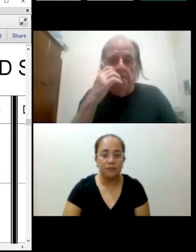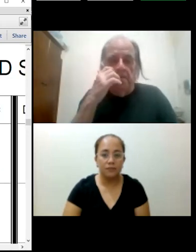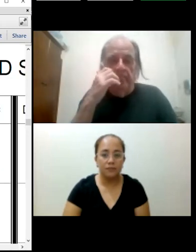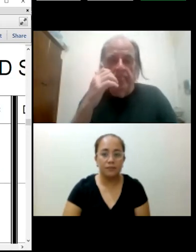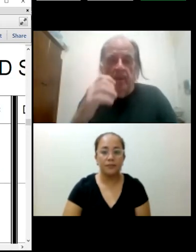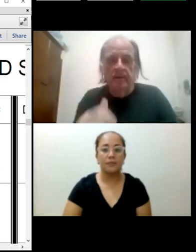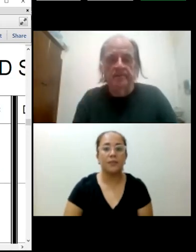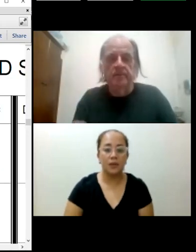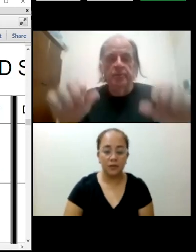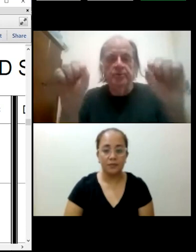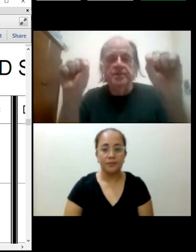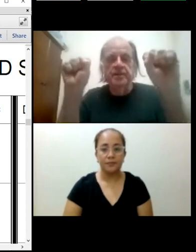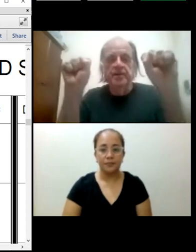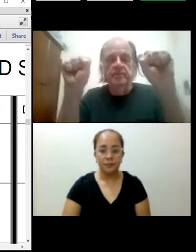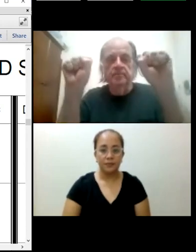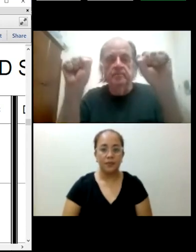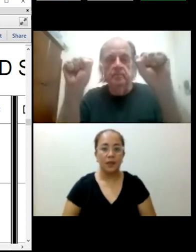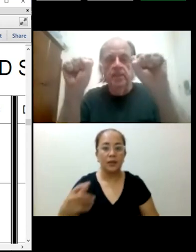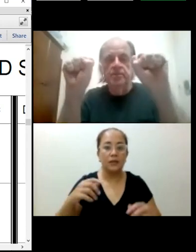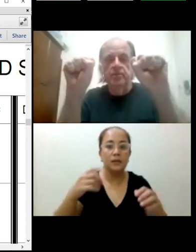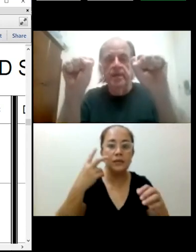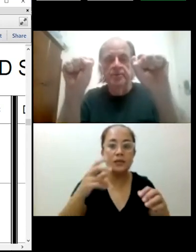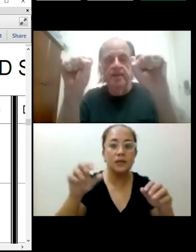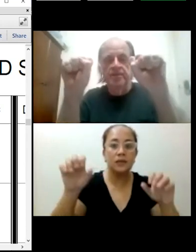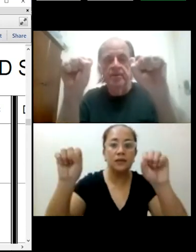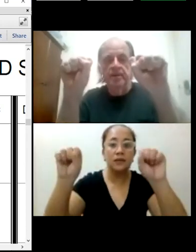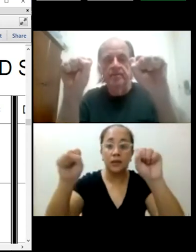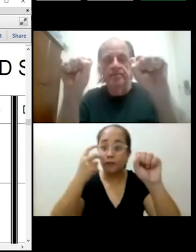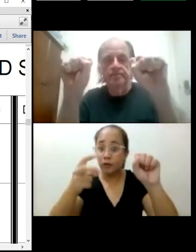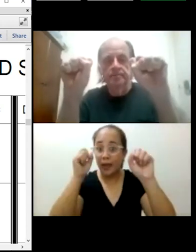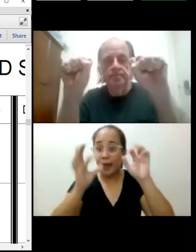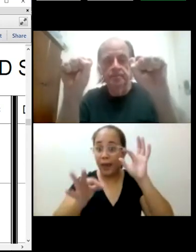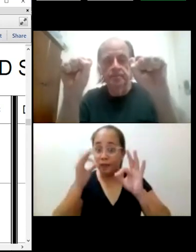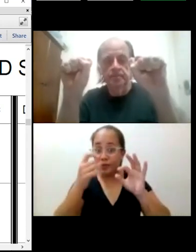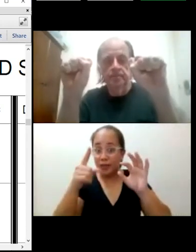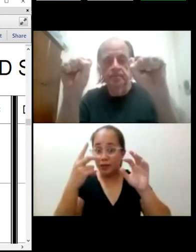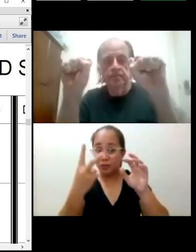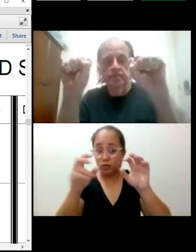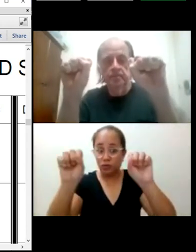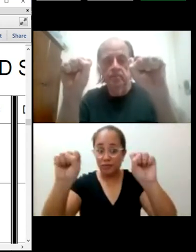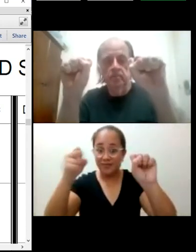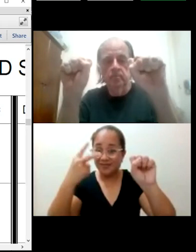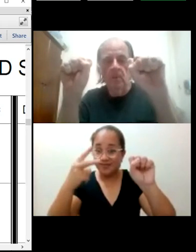So you should see these two hand shapes together.